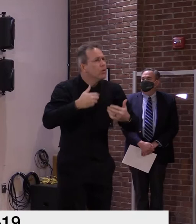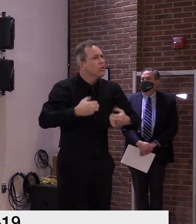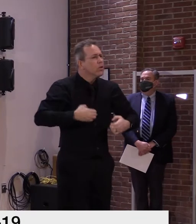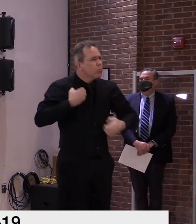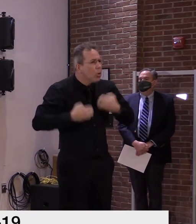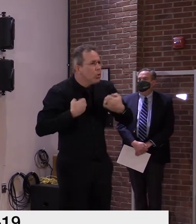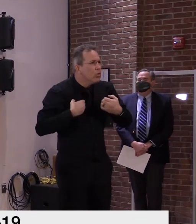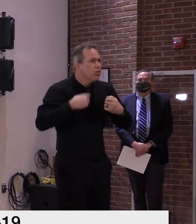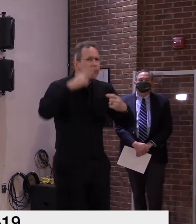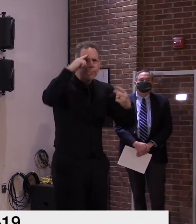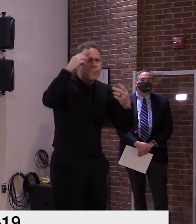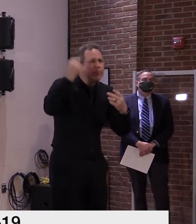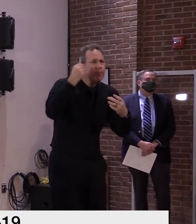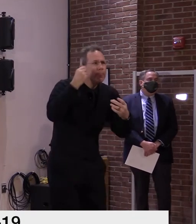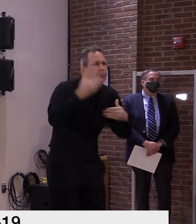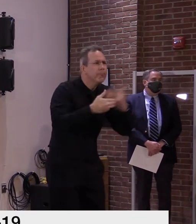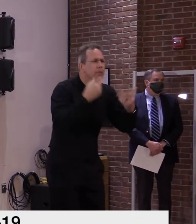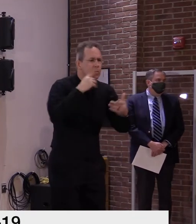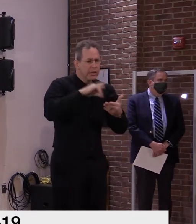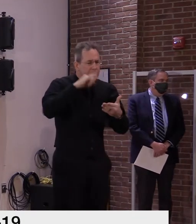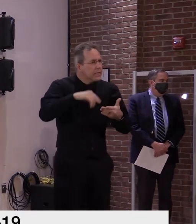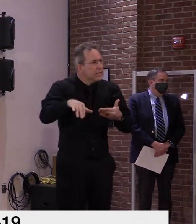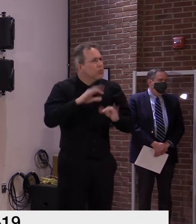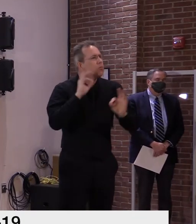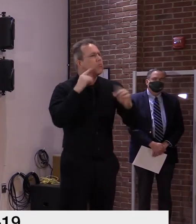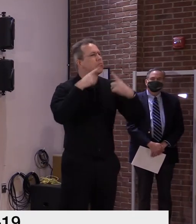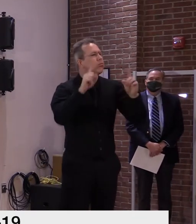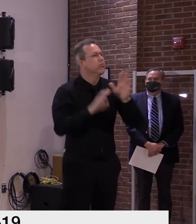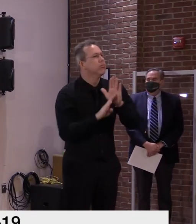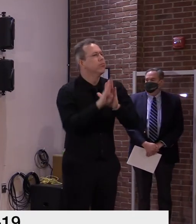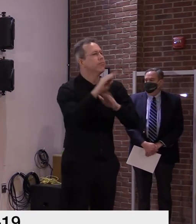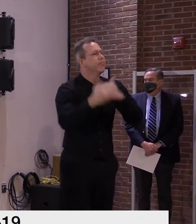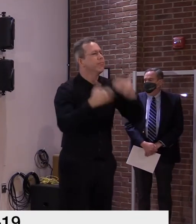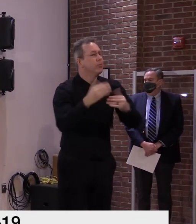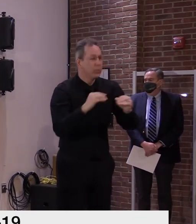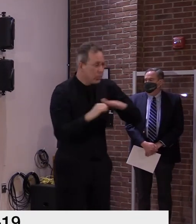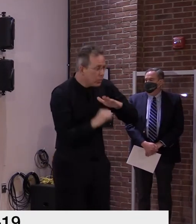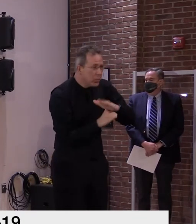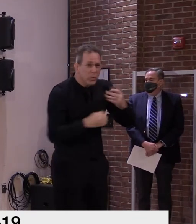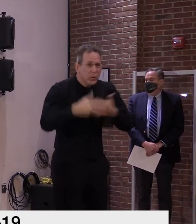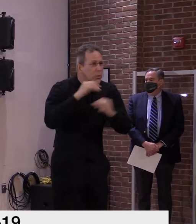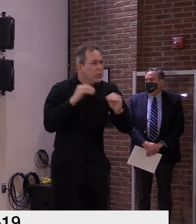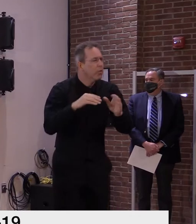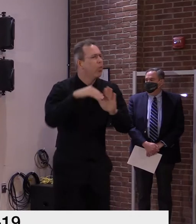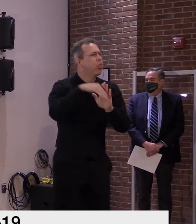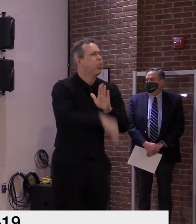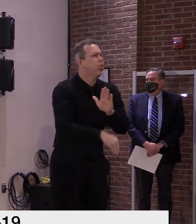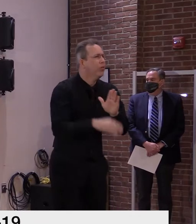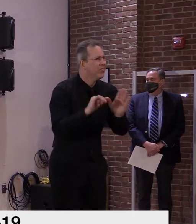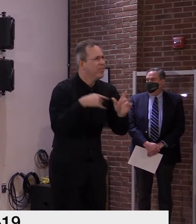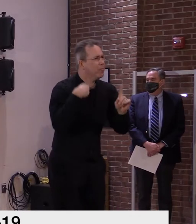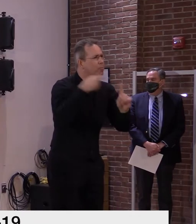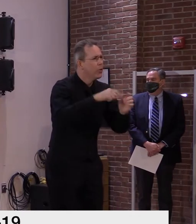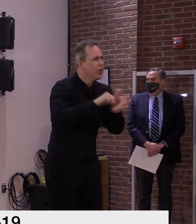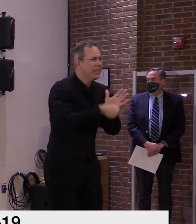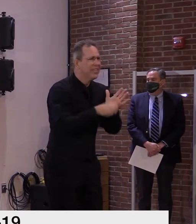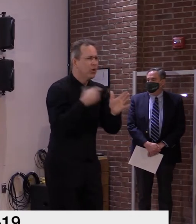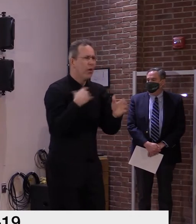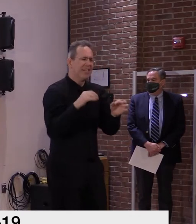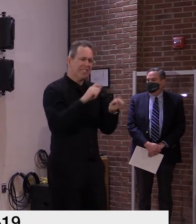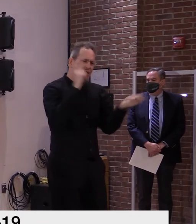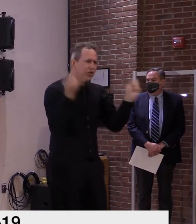had on our kids. Then we have to work together to reverse those impacts as quickly as we possibly